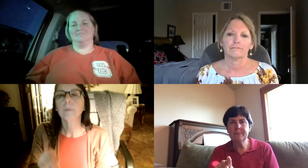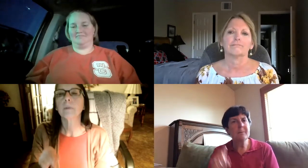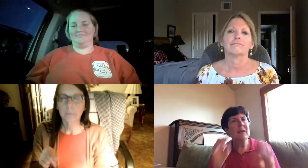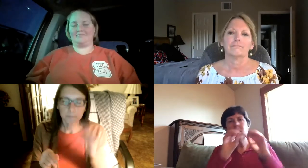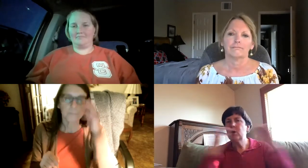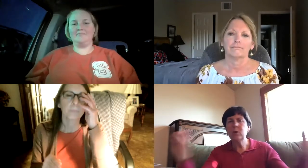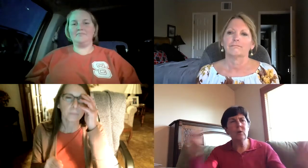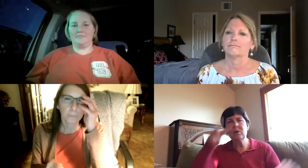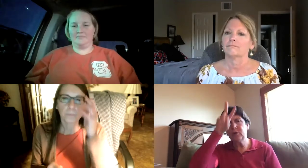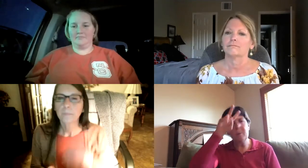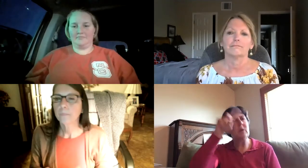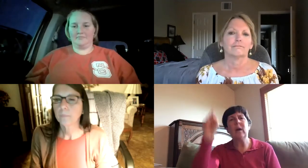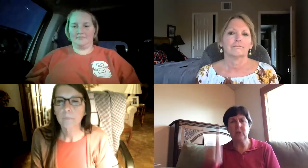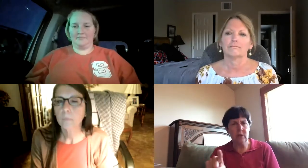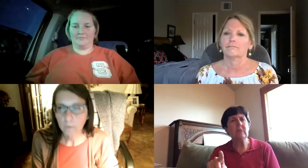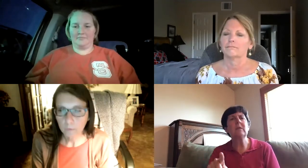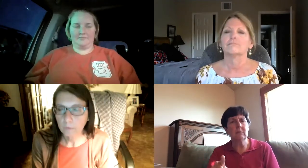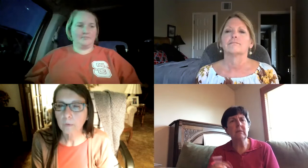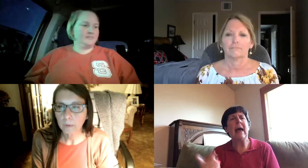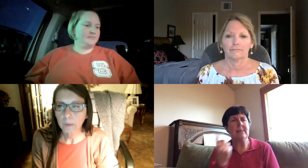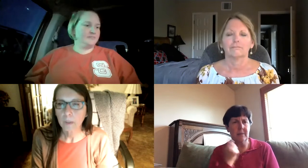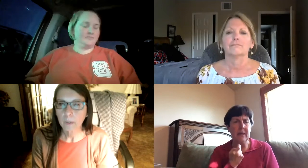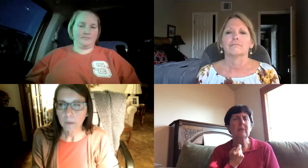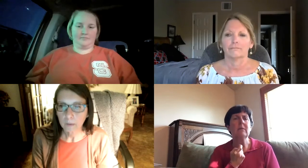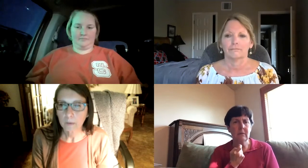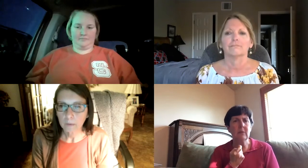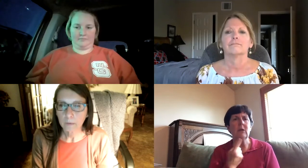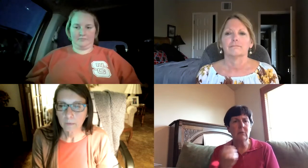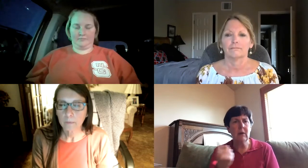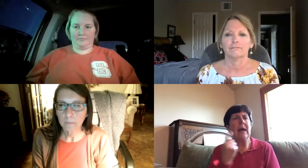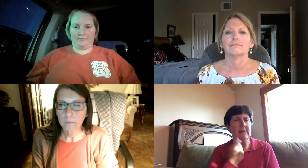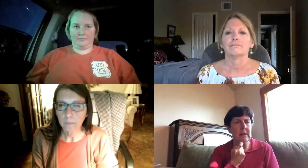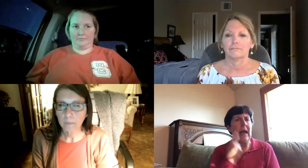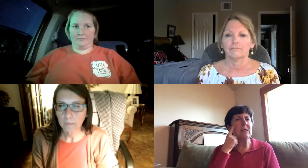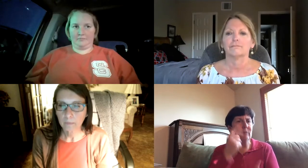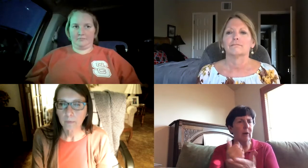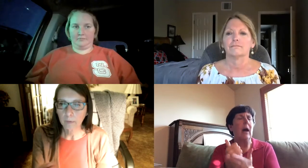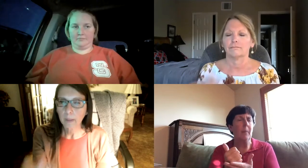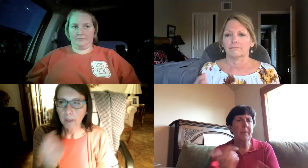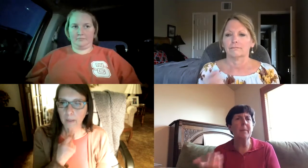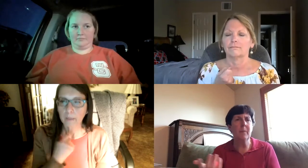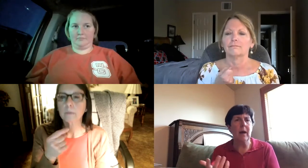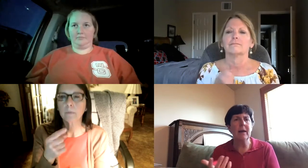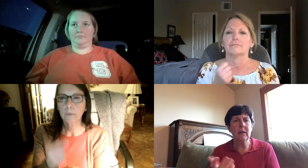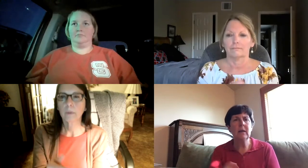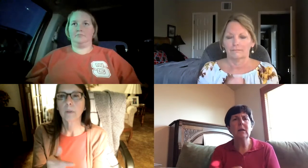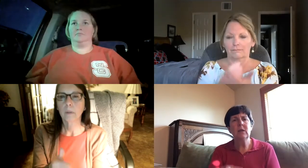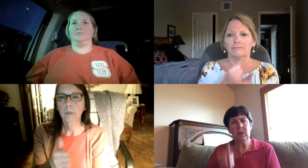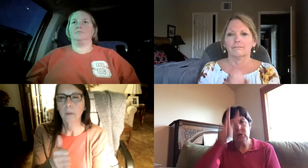right? No stupid questions. Ask me. Ask for help,